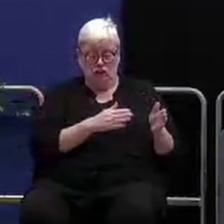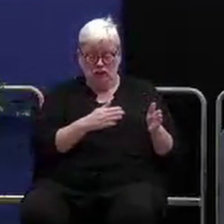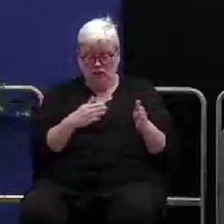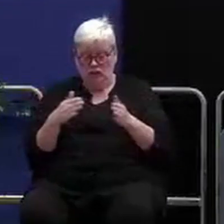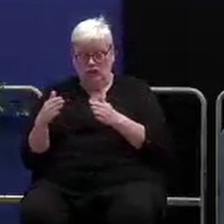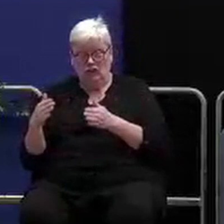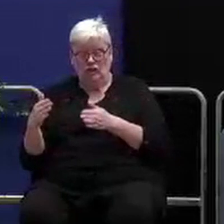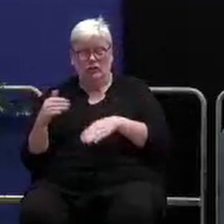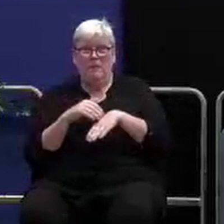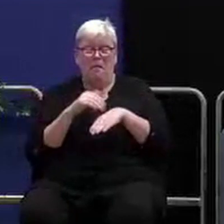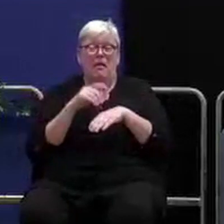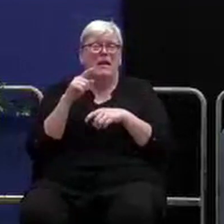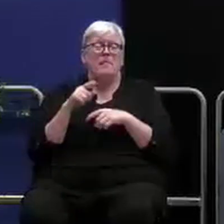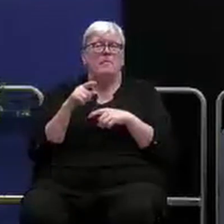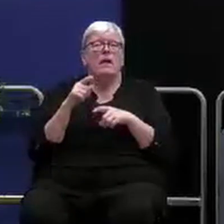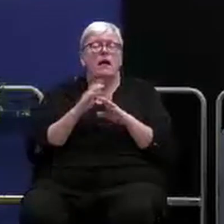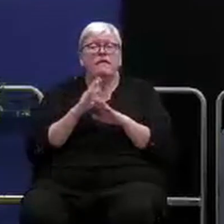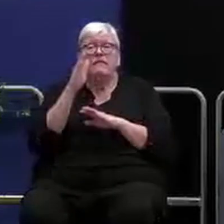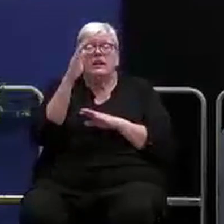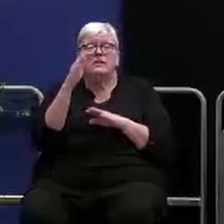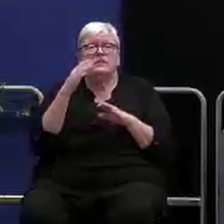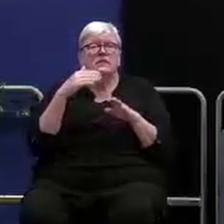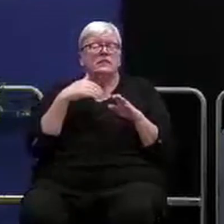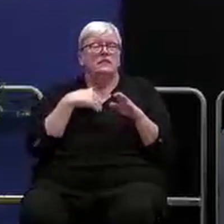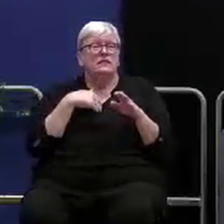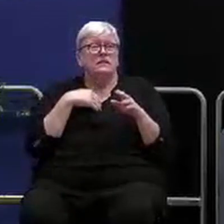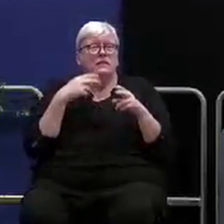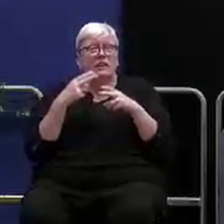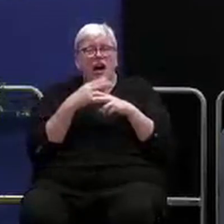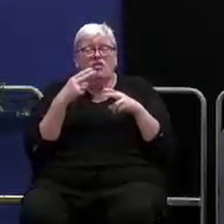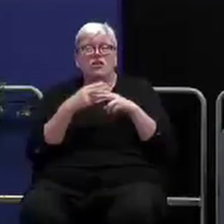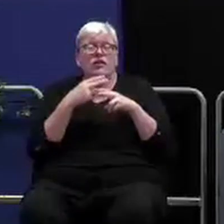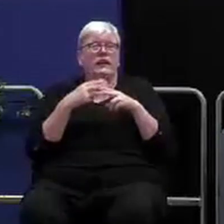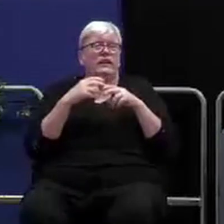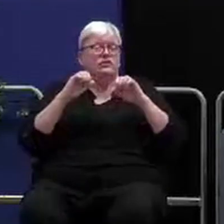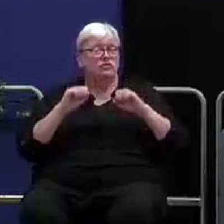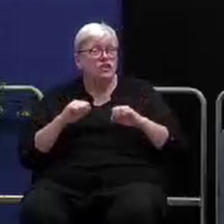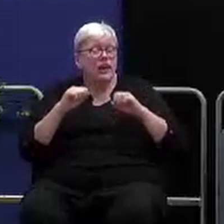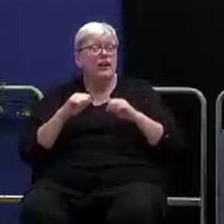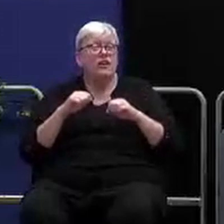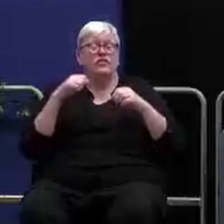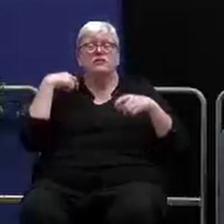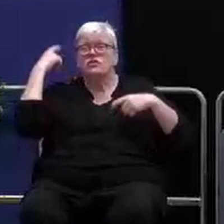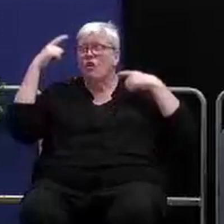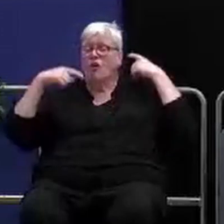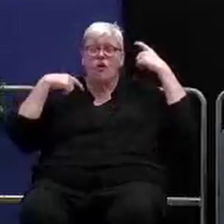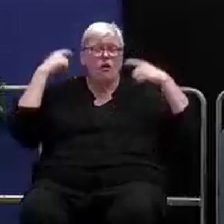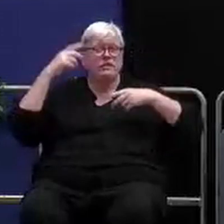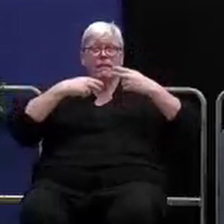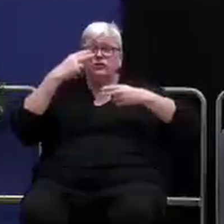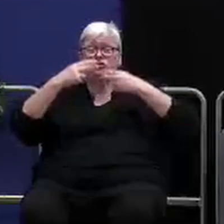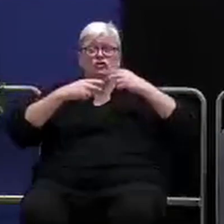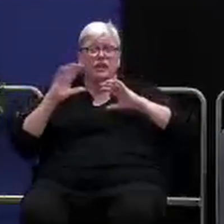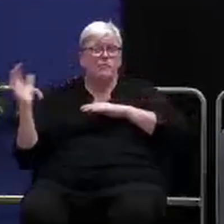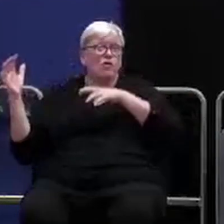hassled him. Ahead, the clang of cutlery, the scrape of chairs, the babble of the lunchtime crowd pulled